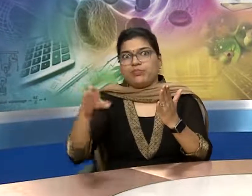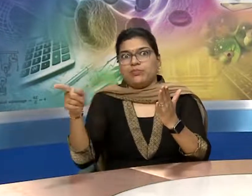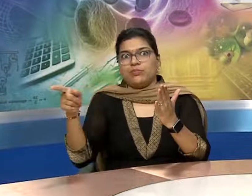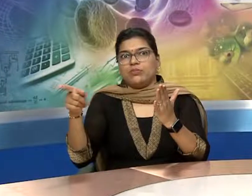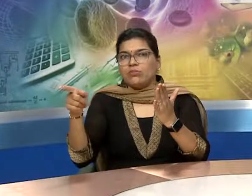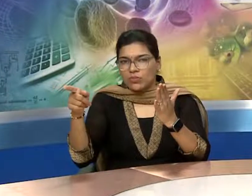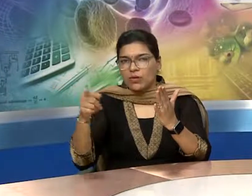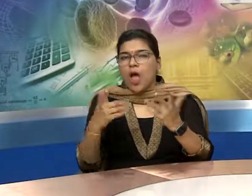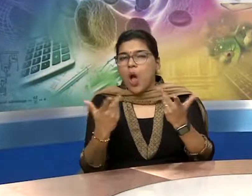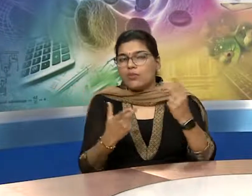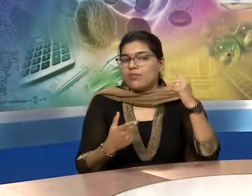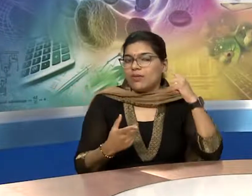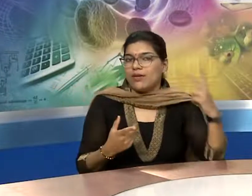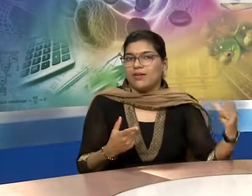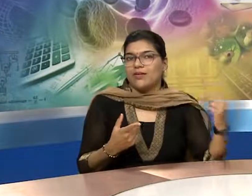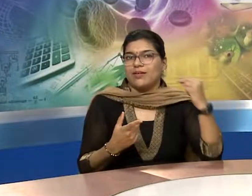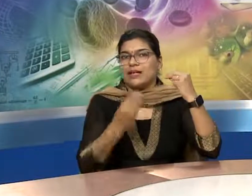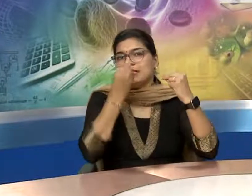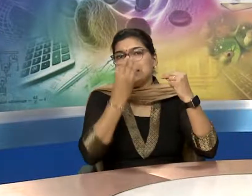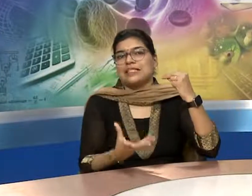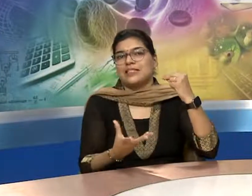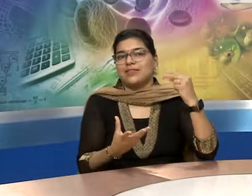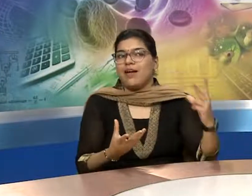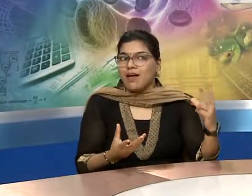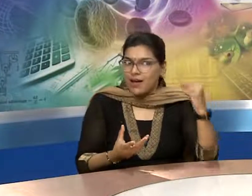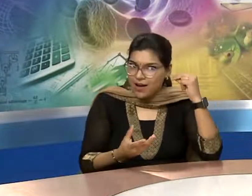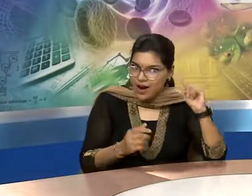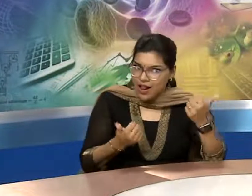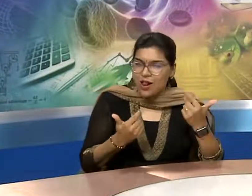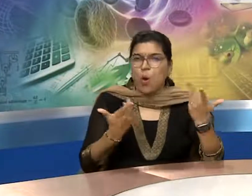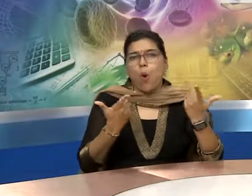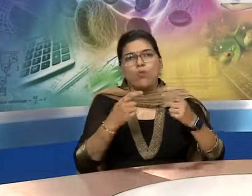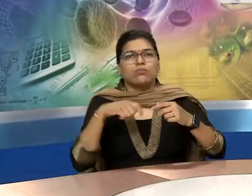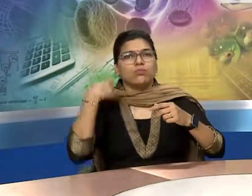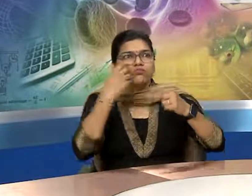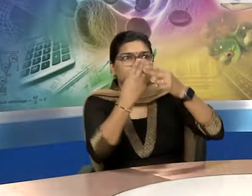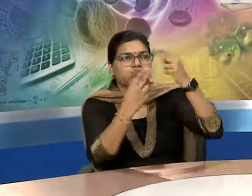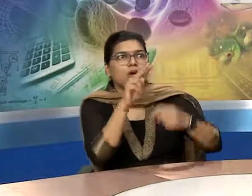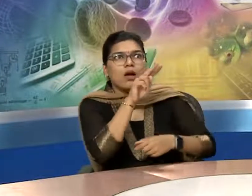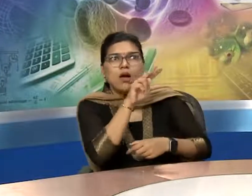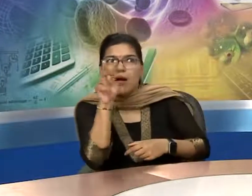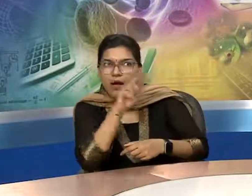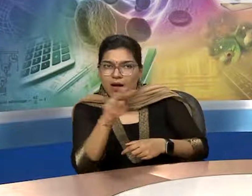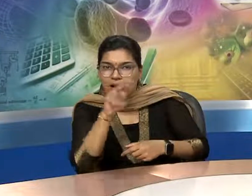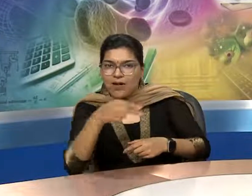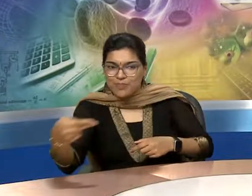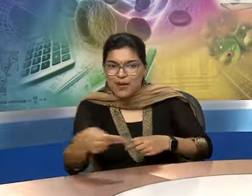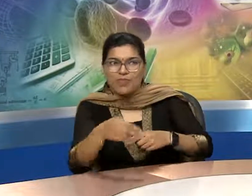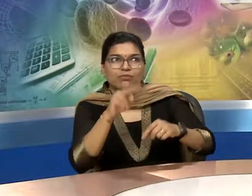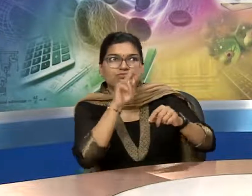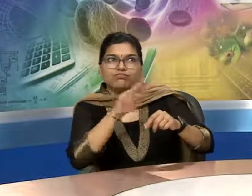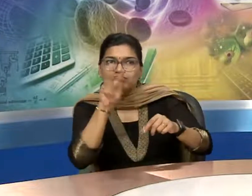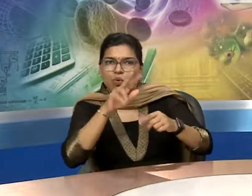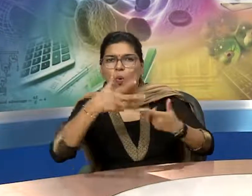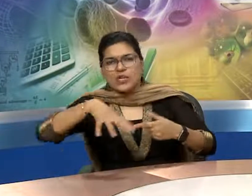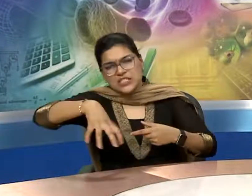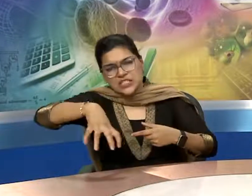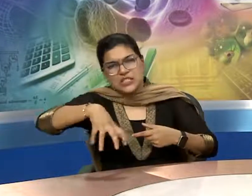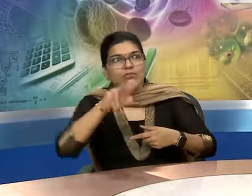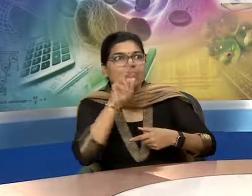Let me again tell you that non-reading materials are those materials which are the audio, video, or